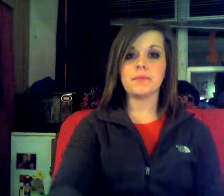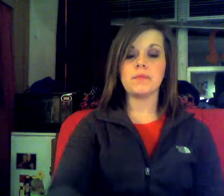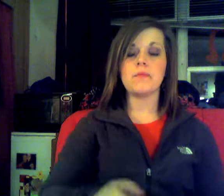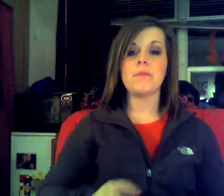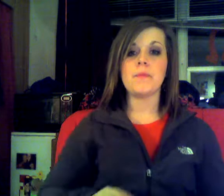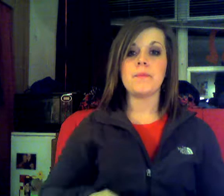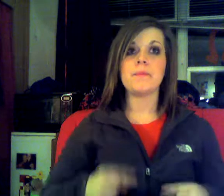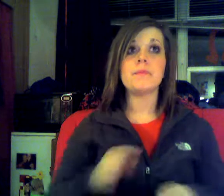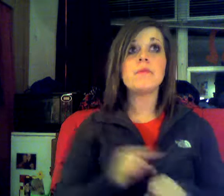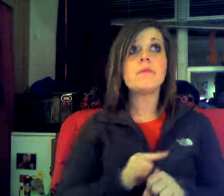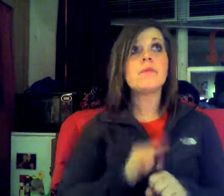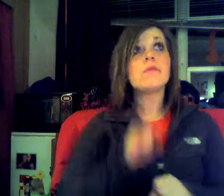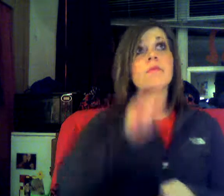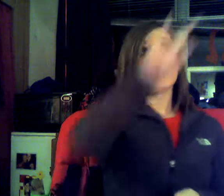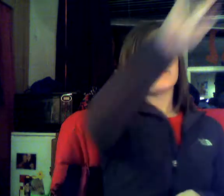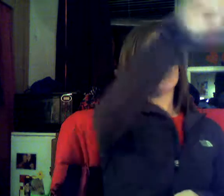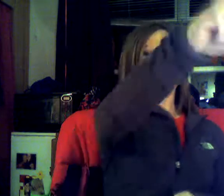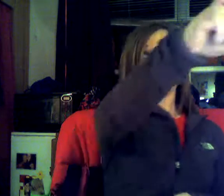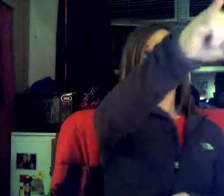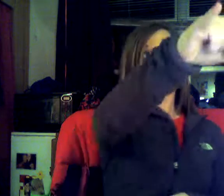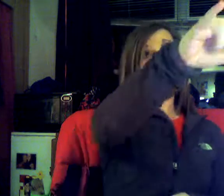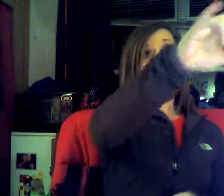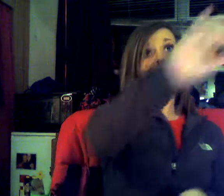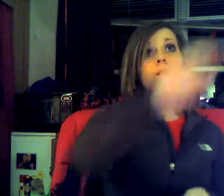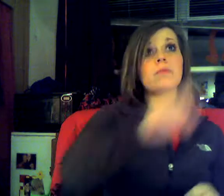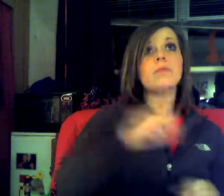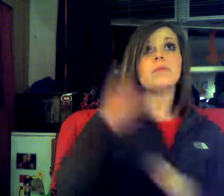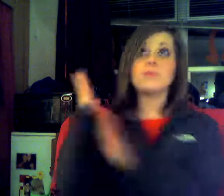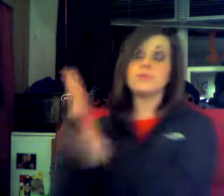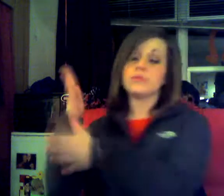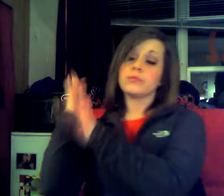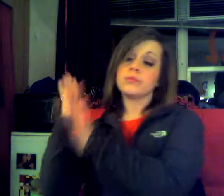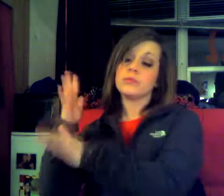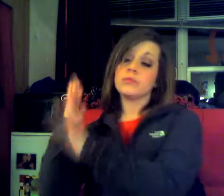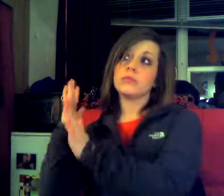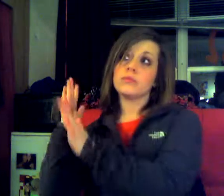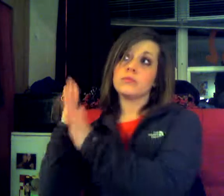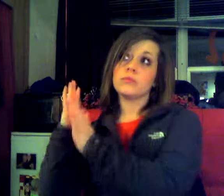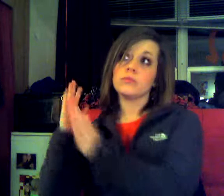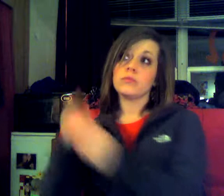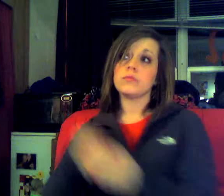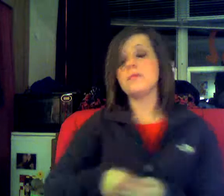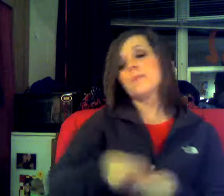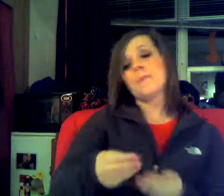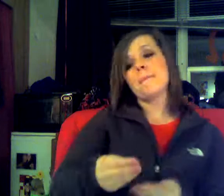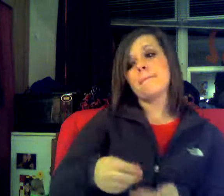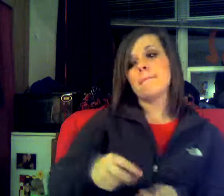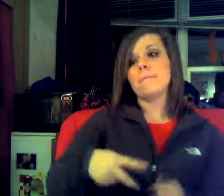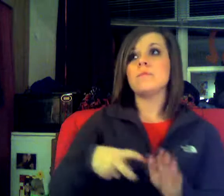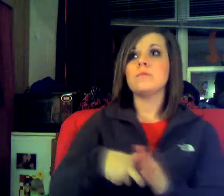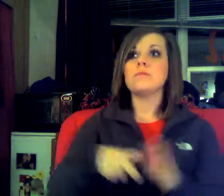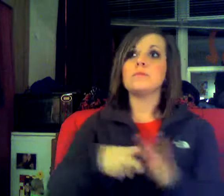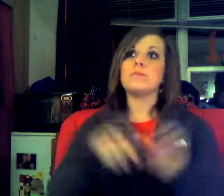Going to airport. Waiting in line. Buy a ticket. Get your